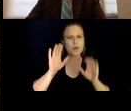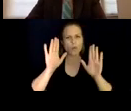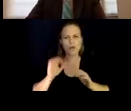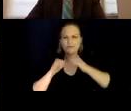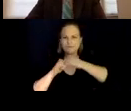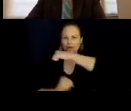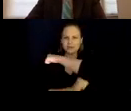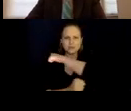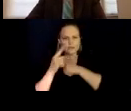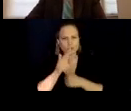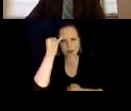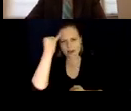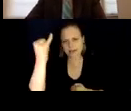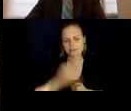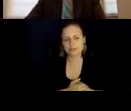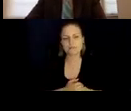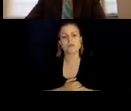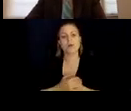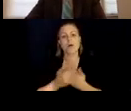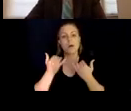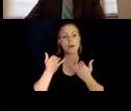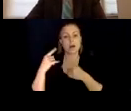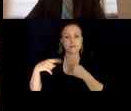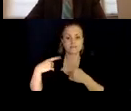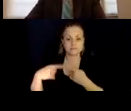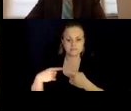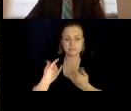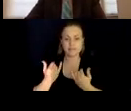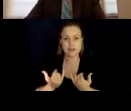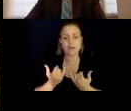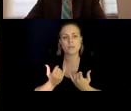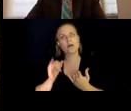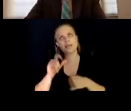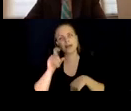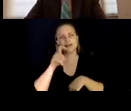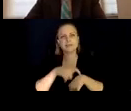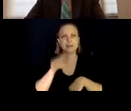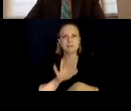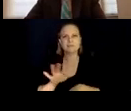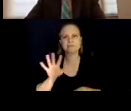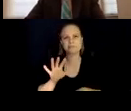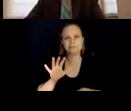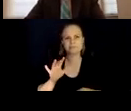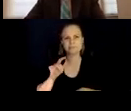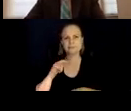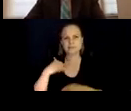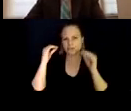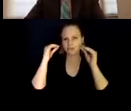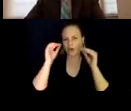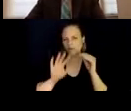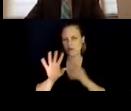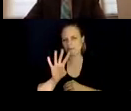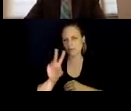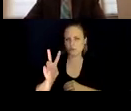Well, fast forward, during at that point, it was about, had been teaching about 42 or 3